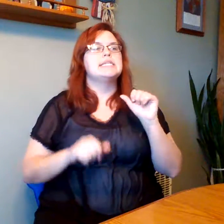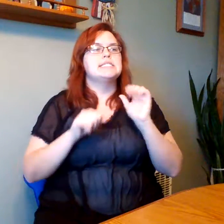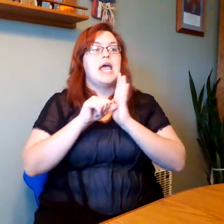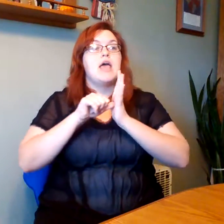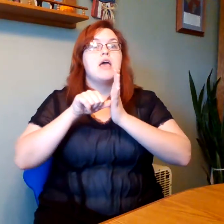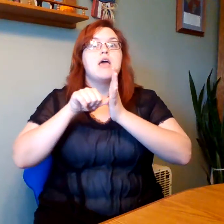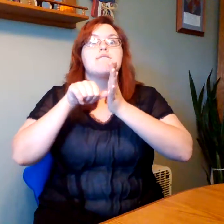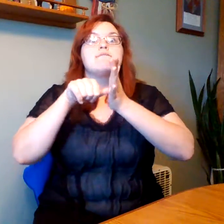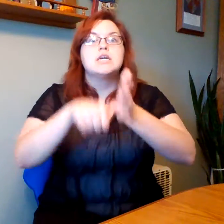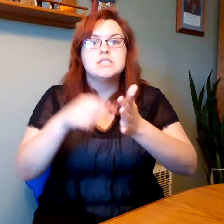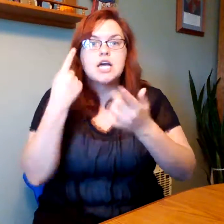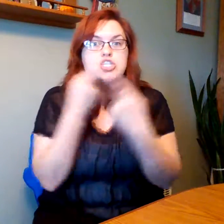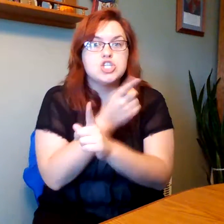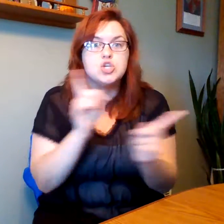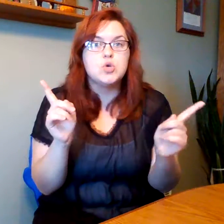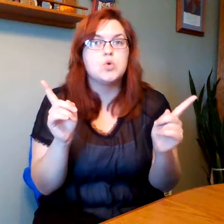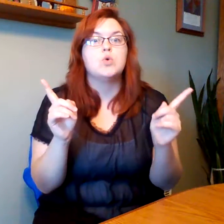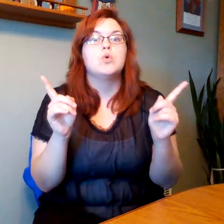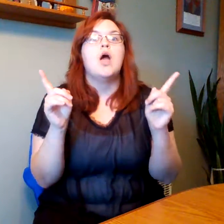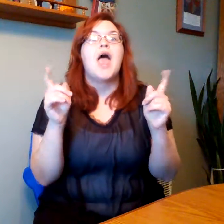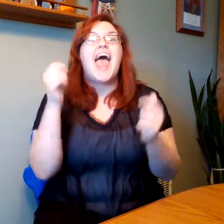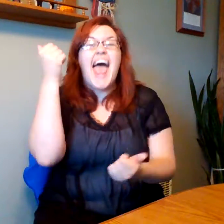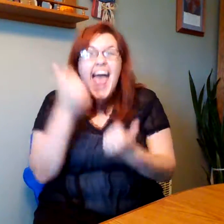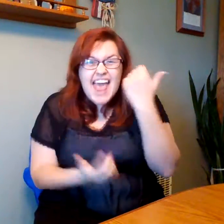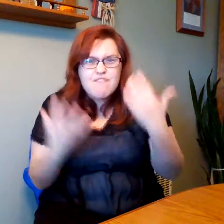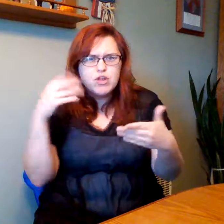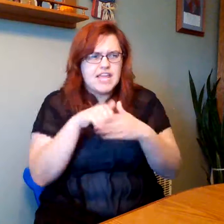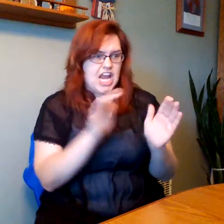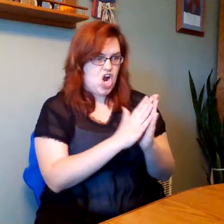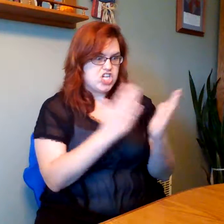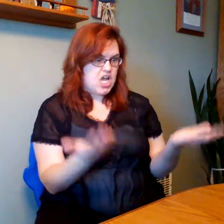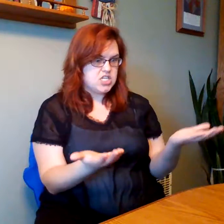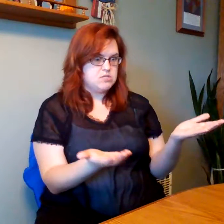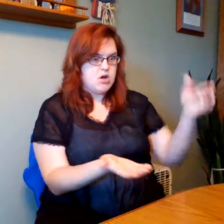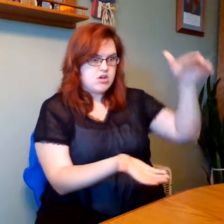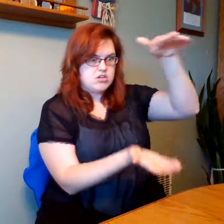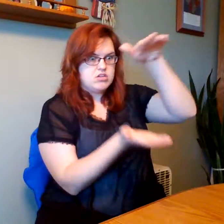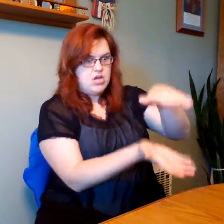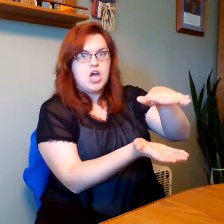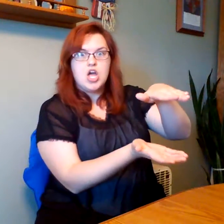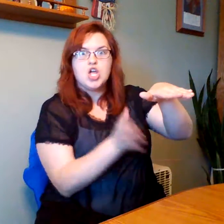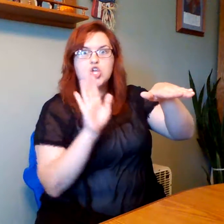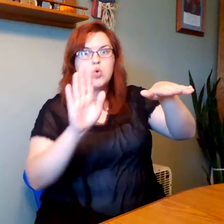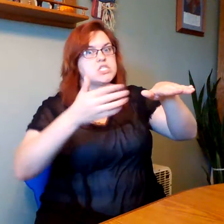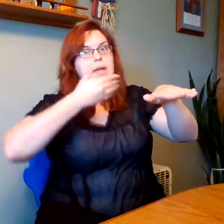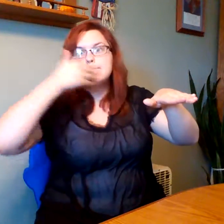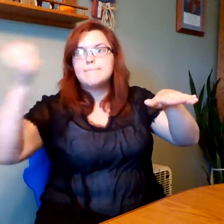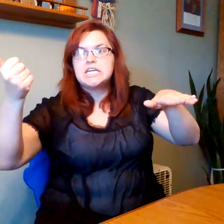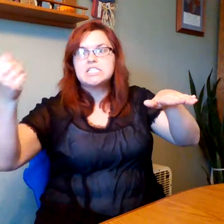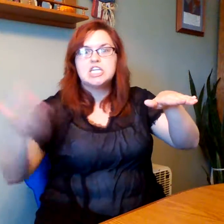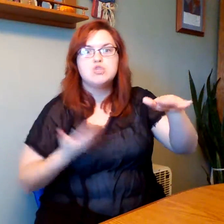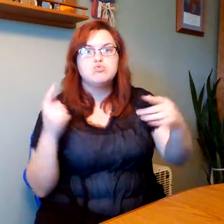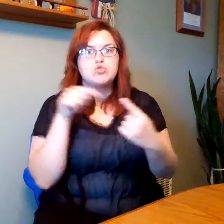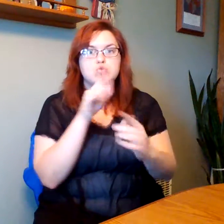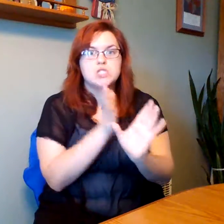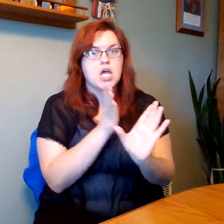lectures, cover all the material that's in the textbook. Your textbook is the best introductory psychology textbook written in over 100